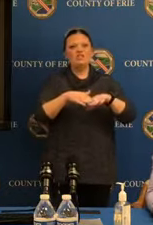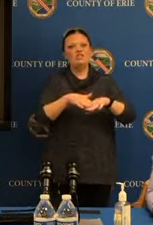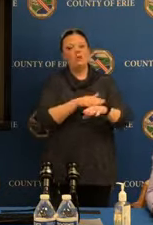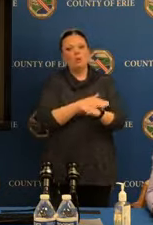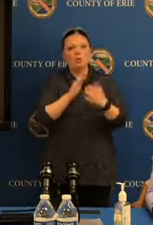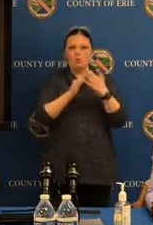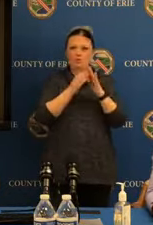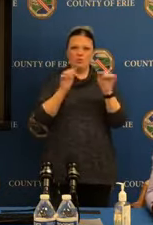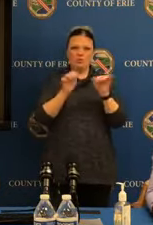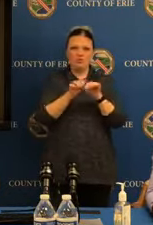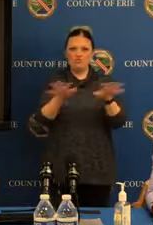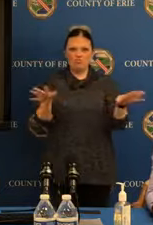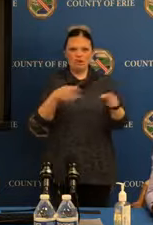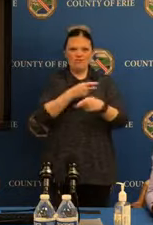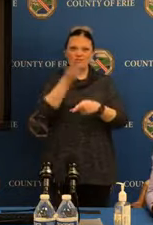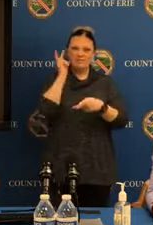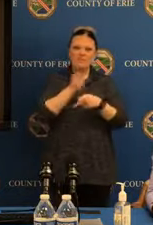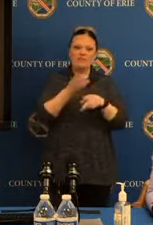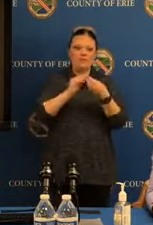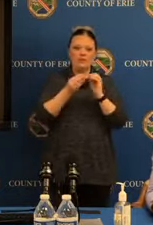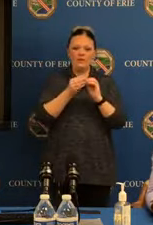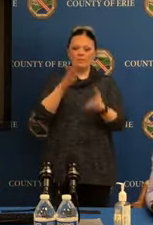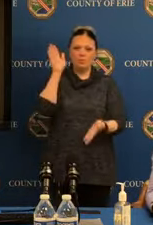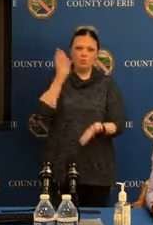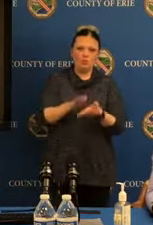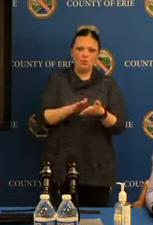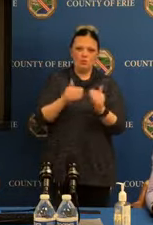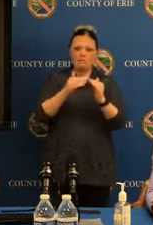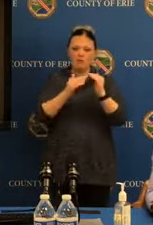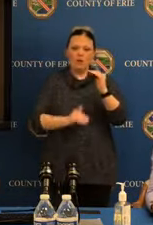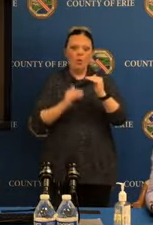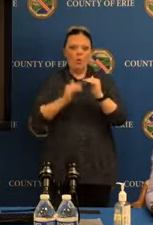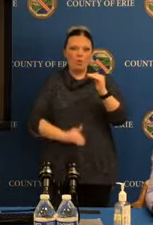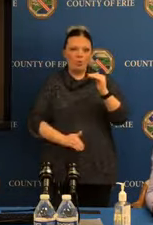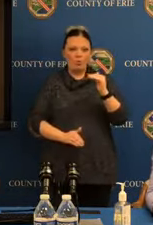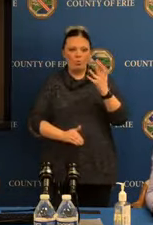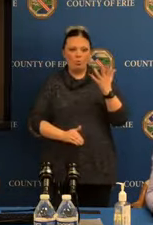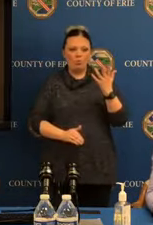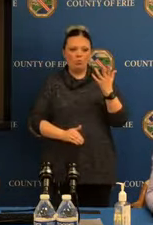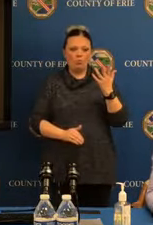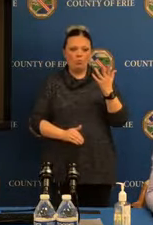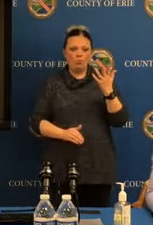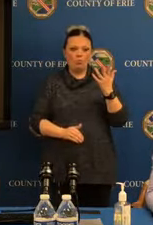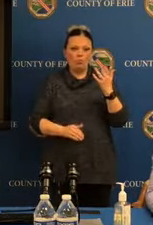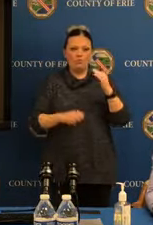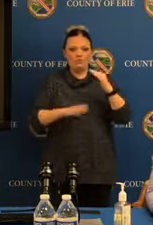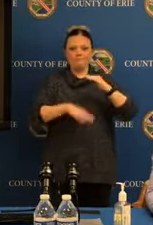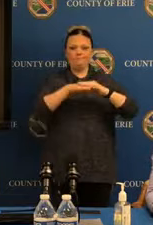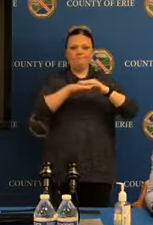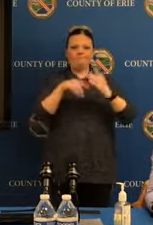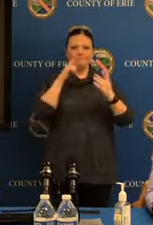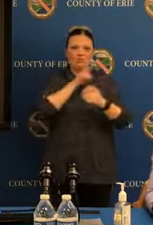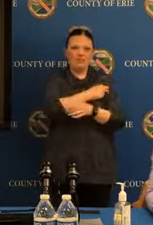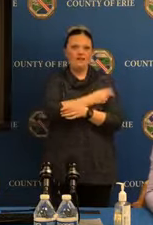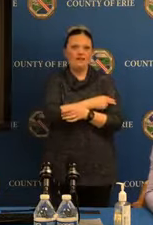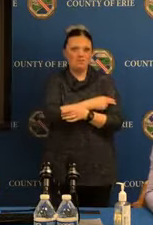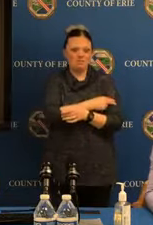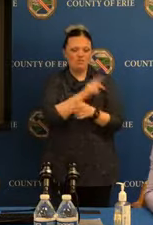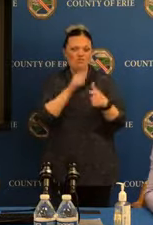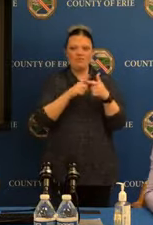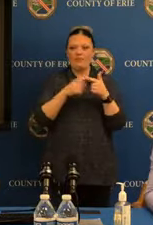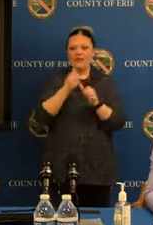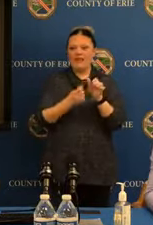community spread and keep our numbers down below the capacity of our hospitals so that everybody